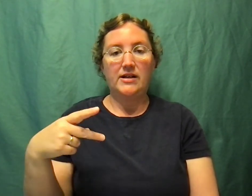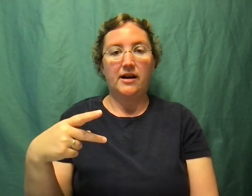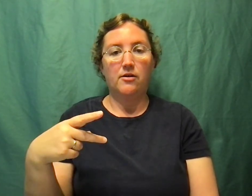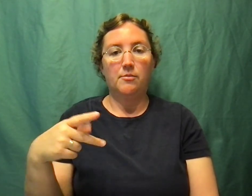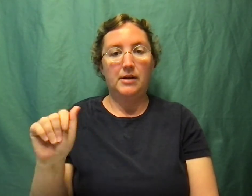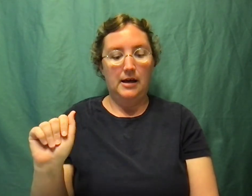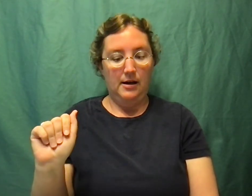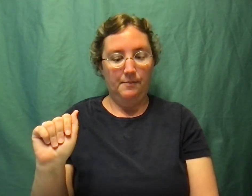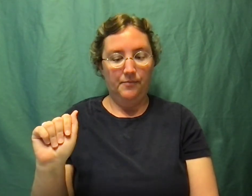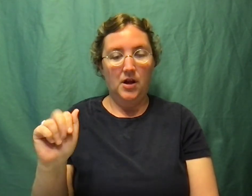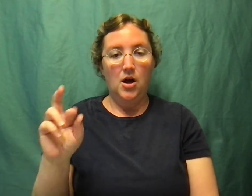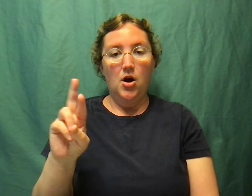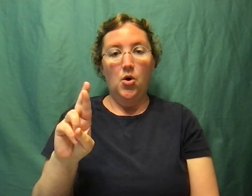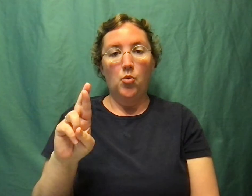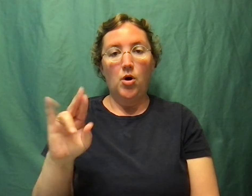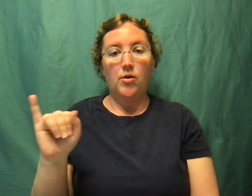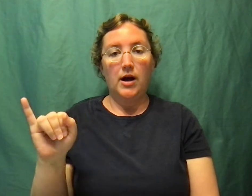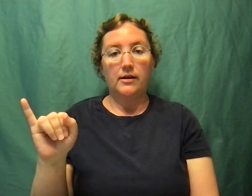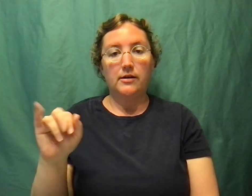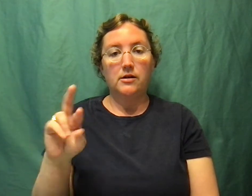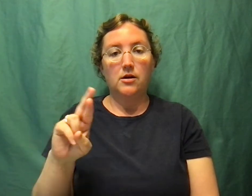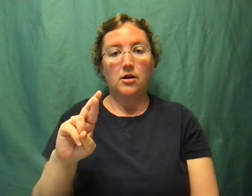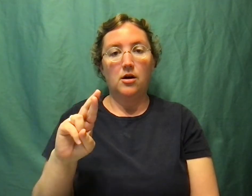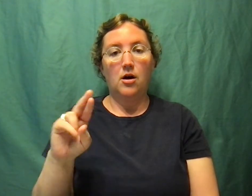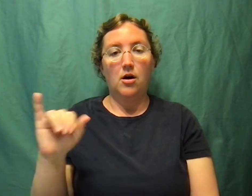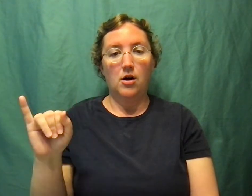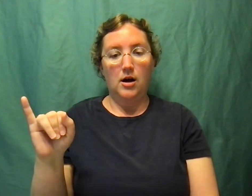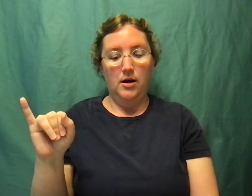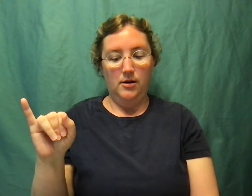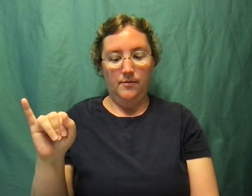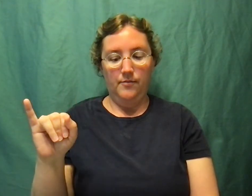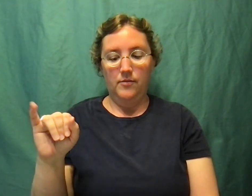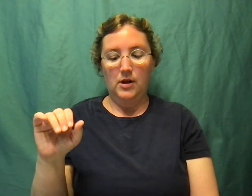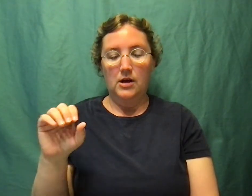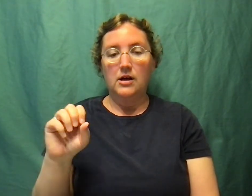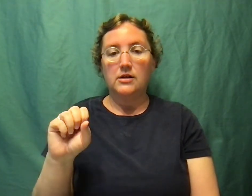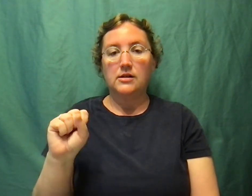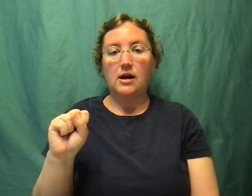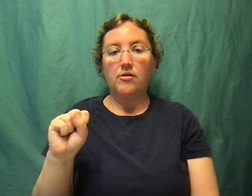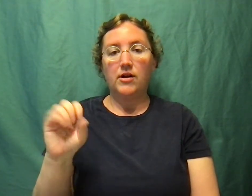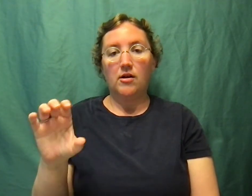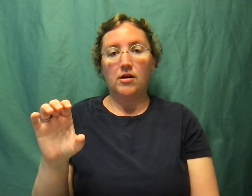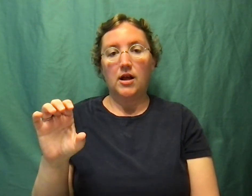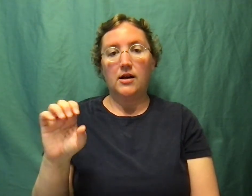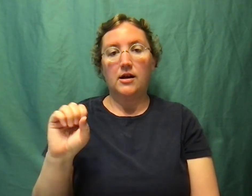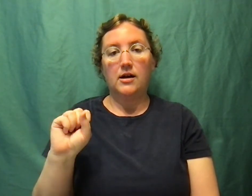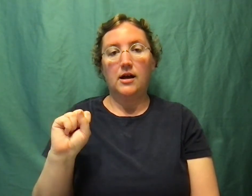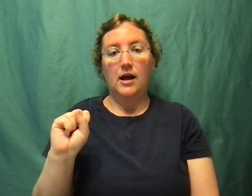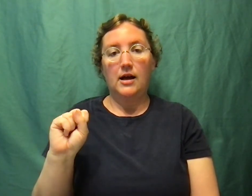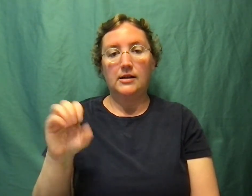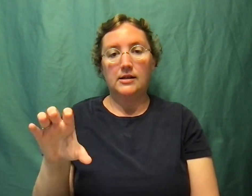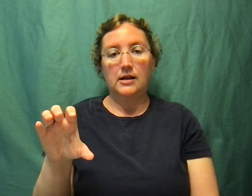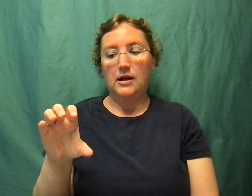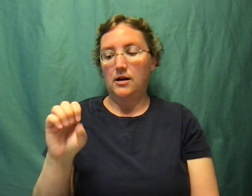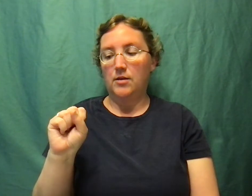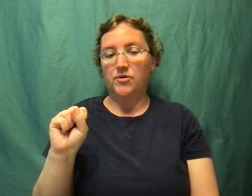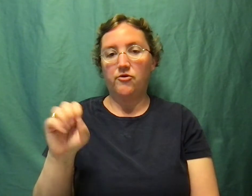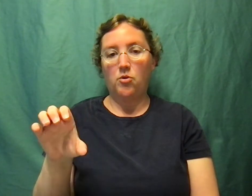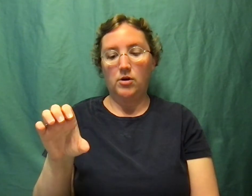down. P-A. Rhode Island, R-I. South Carolina, S-C. Kind of comes forward a little